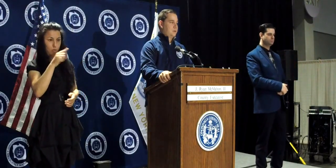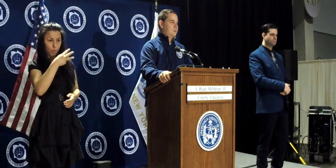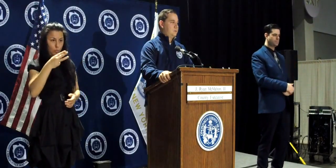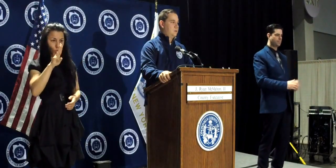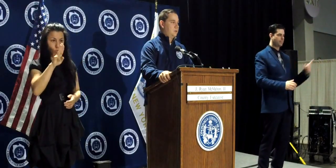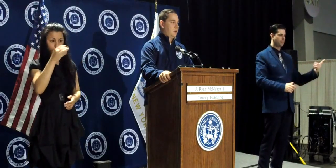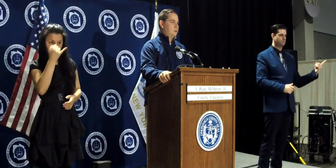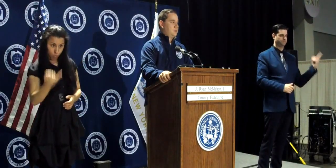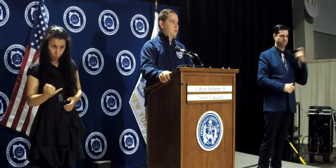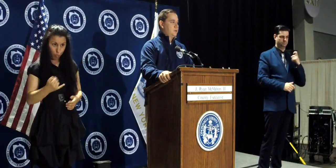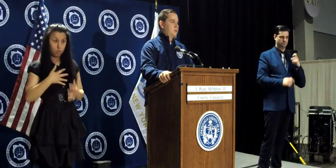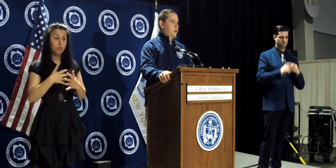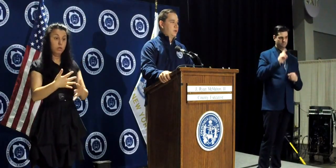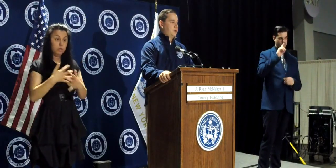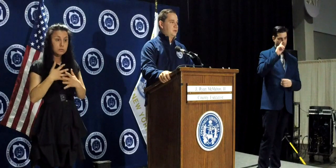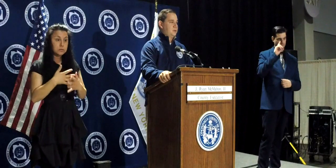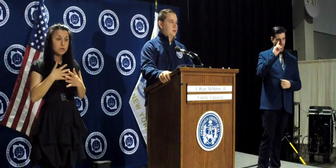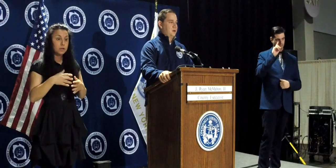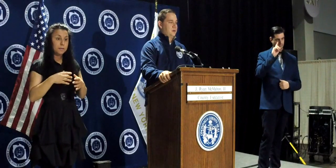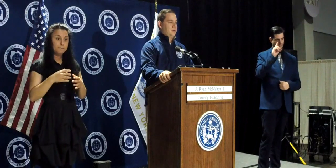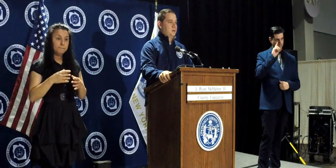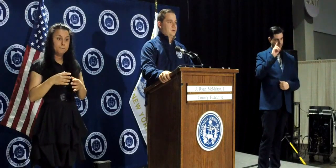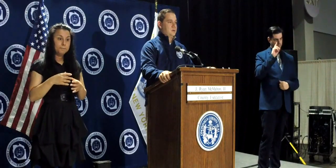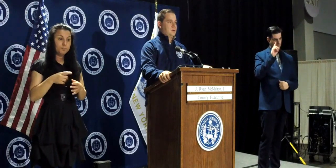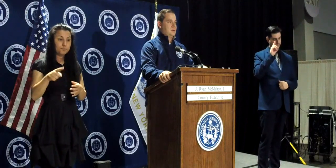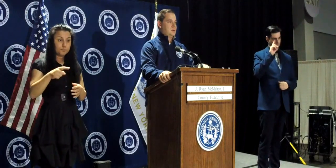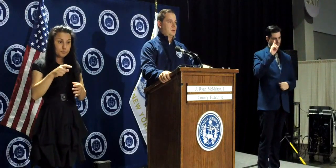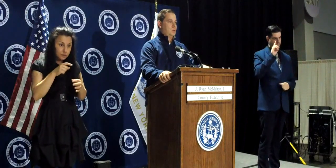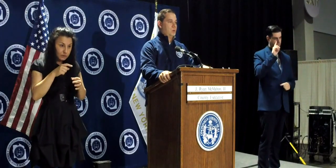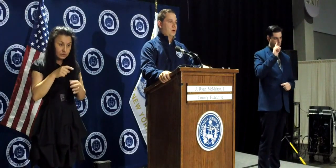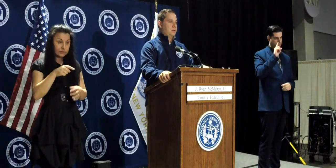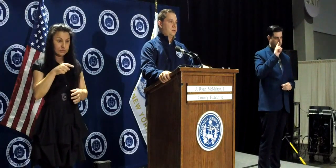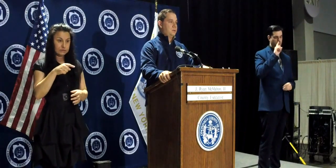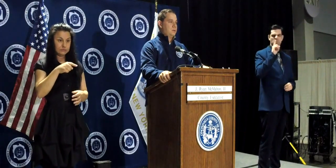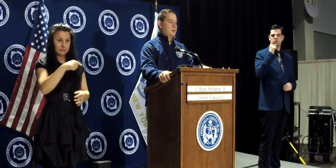great, and I think